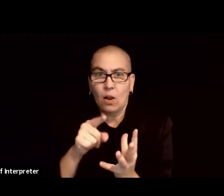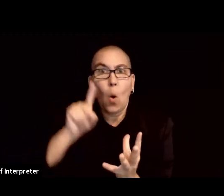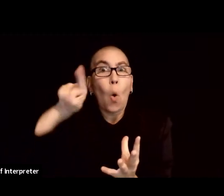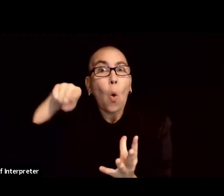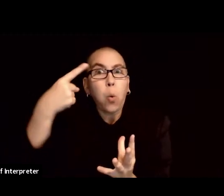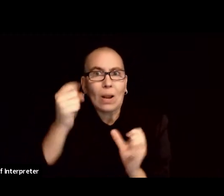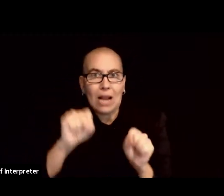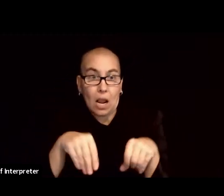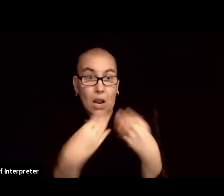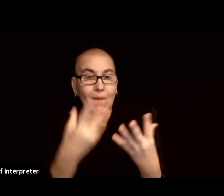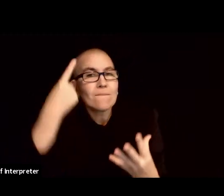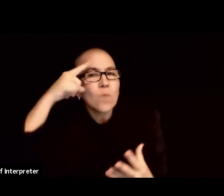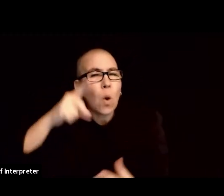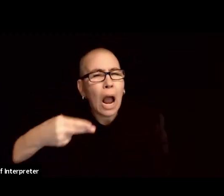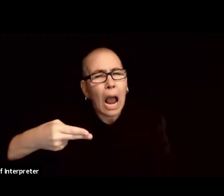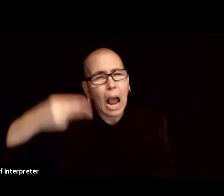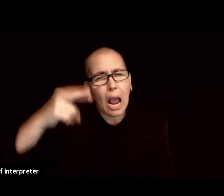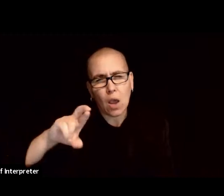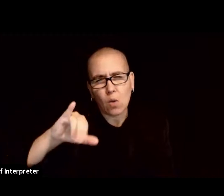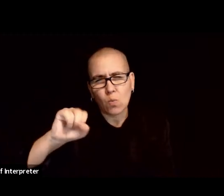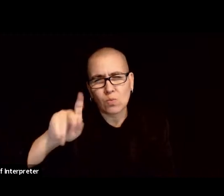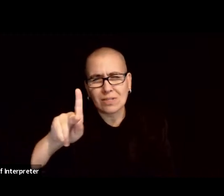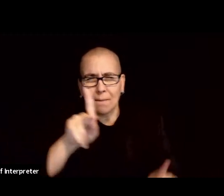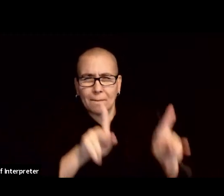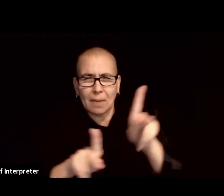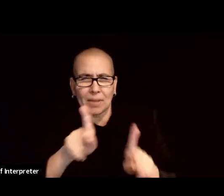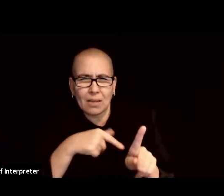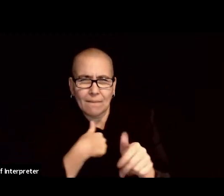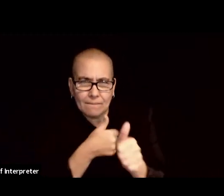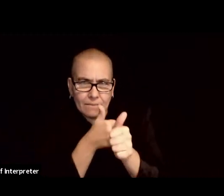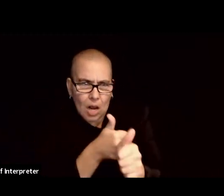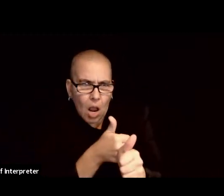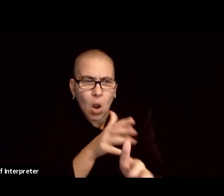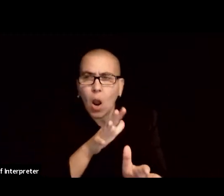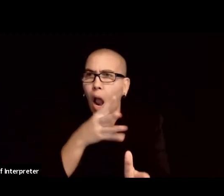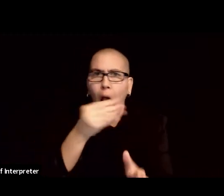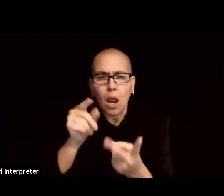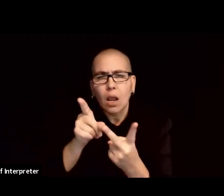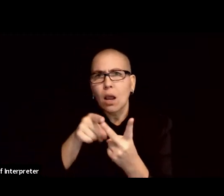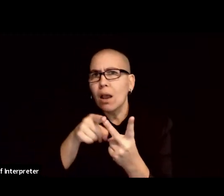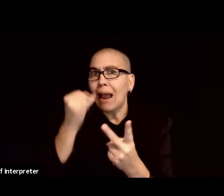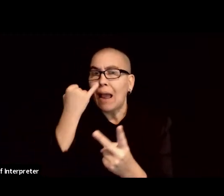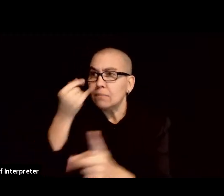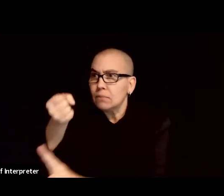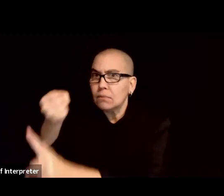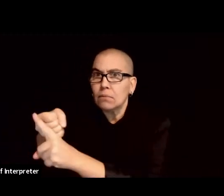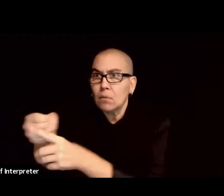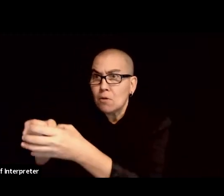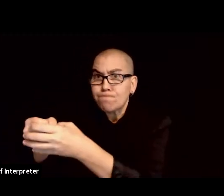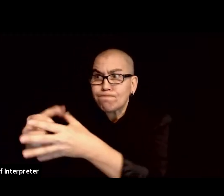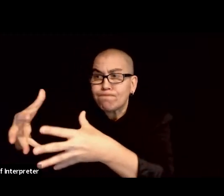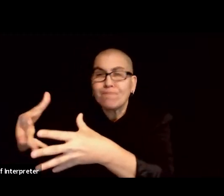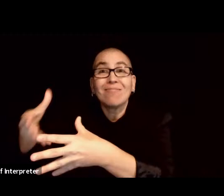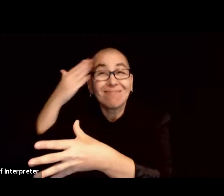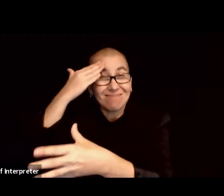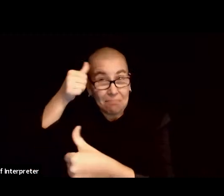following outbreaks in our long-term care facilities at that time. And so that certainly was